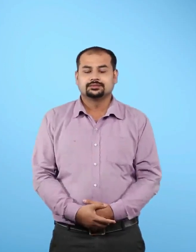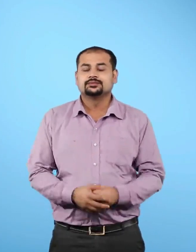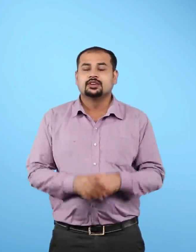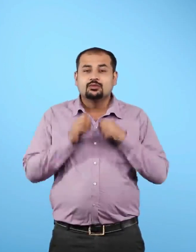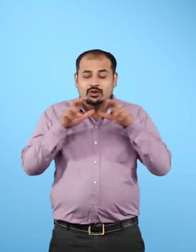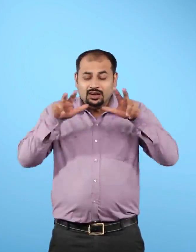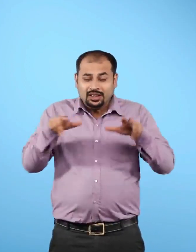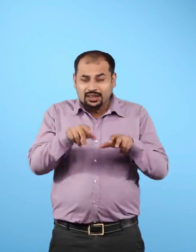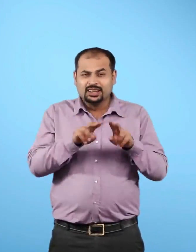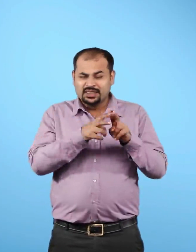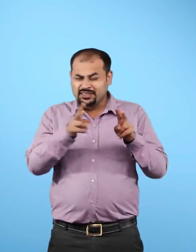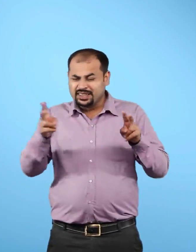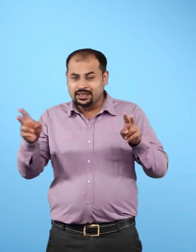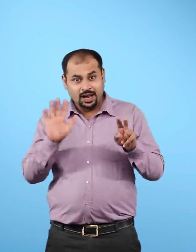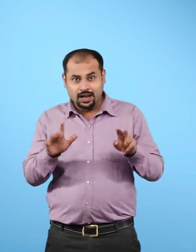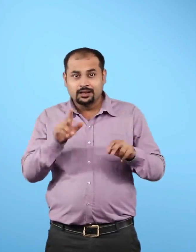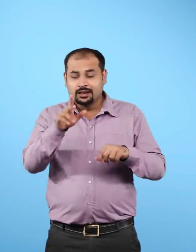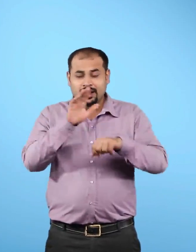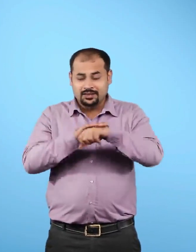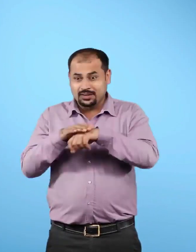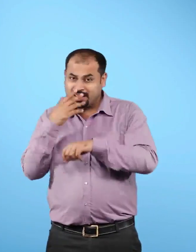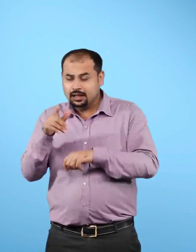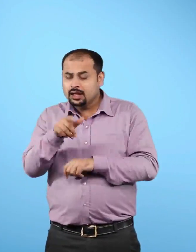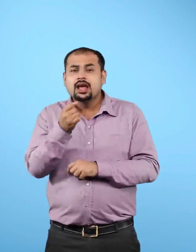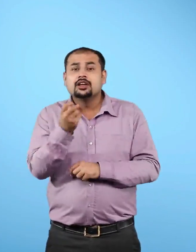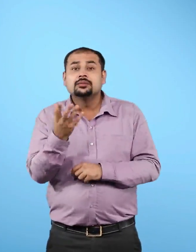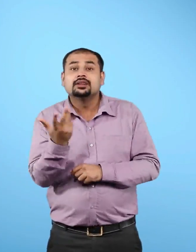How many different types of frogs have you seen?